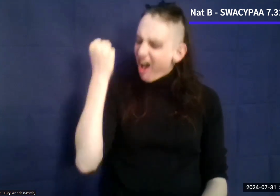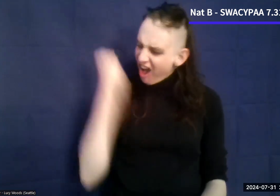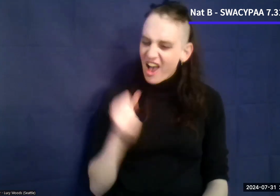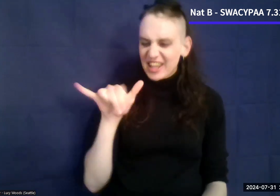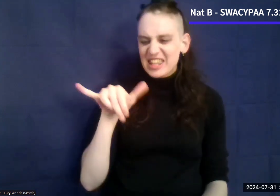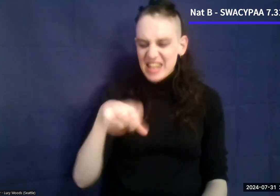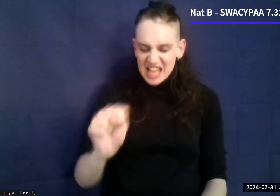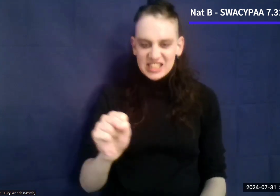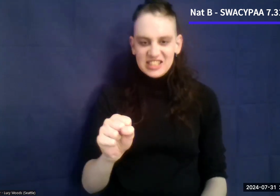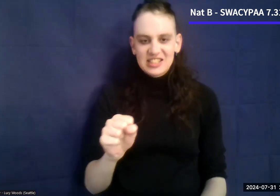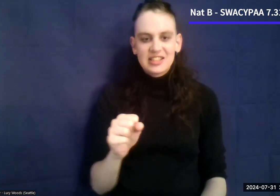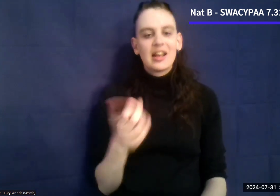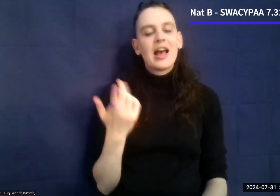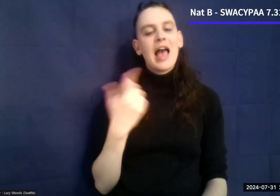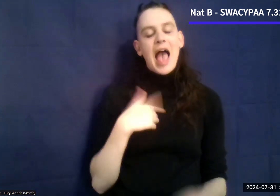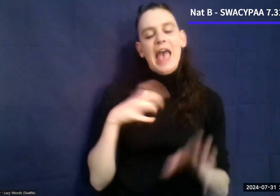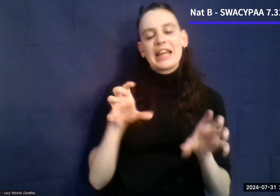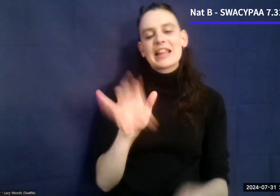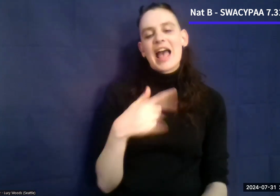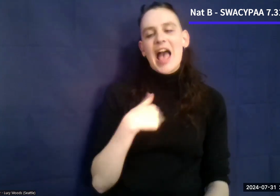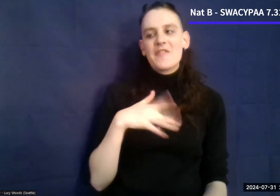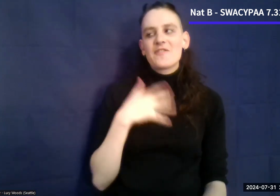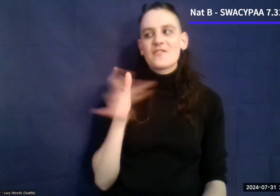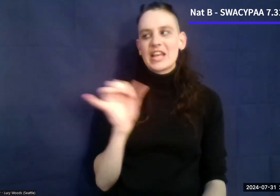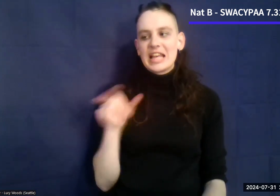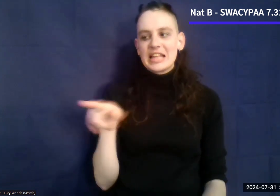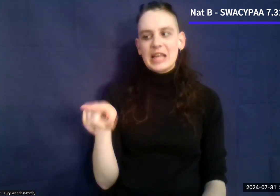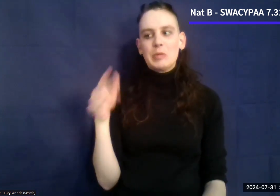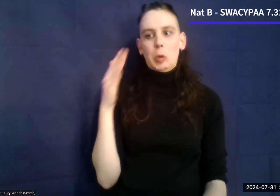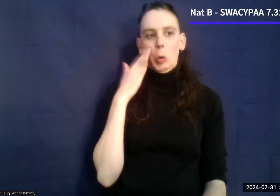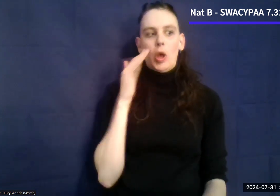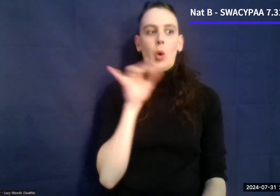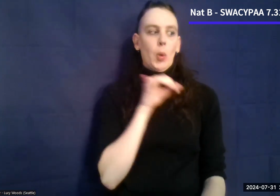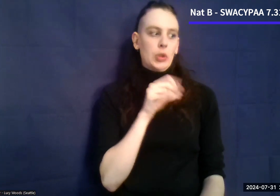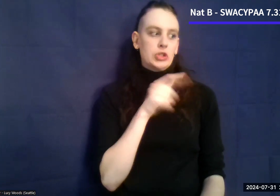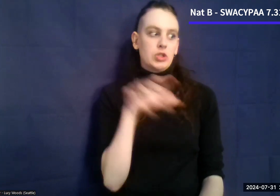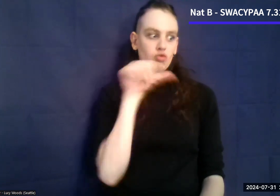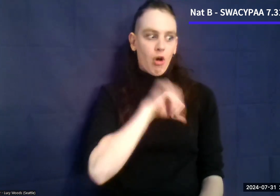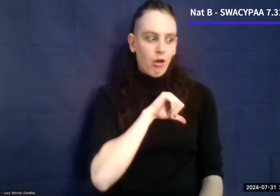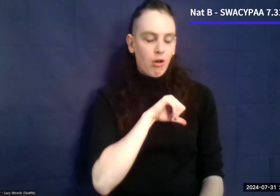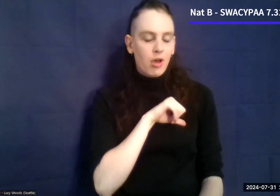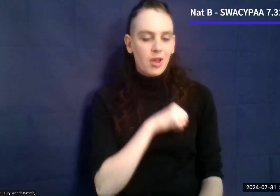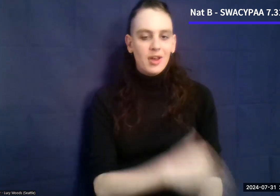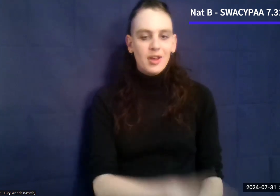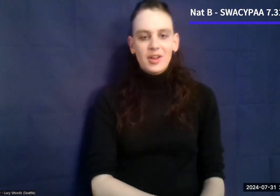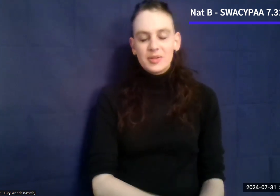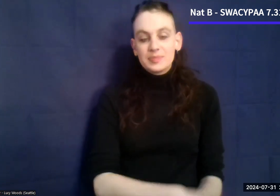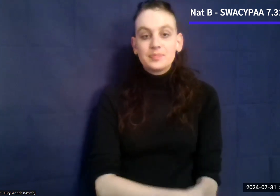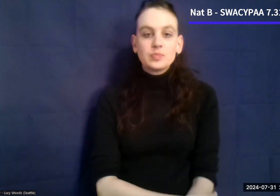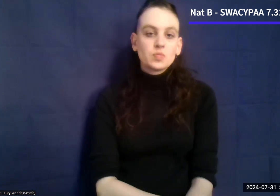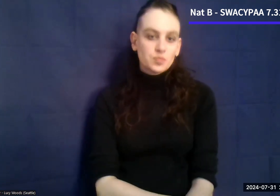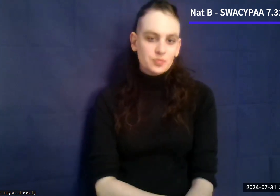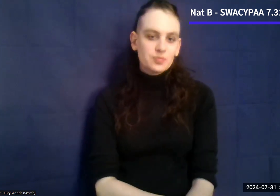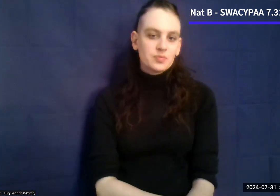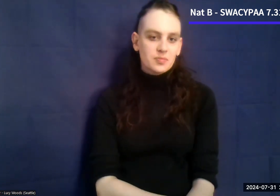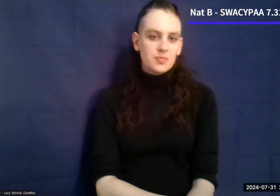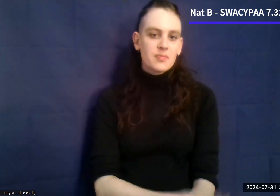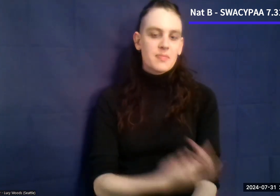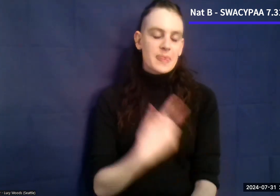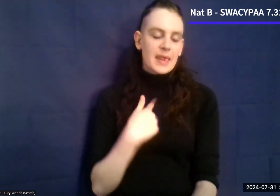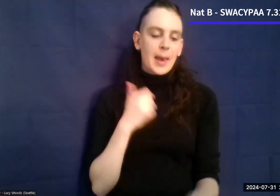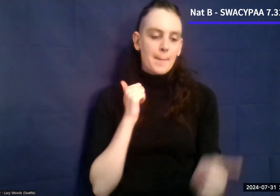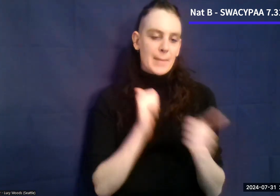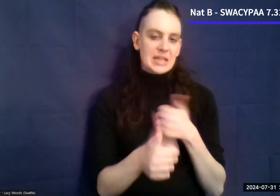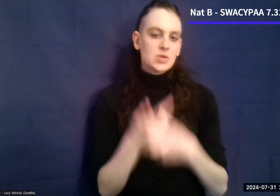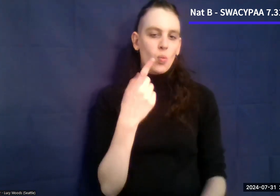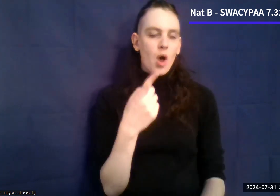I feel like that was a big red flag that like this girl was real drunk. Um, I did pass the